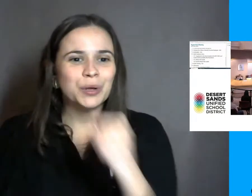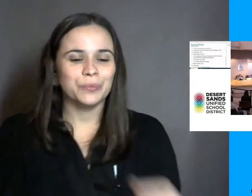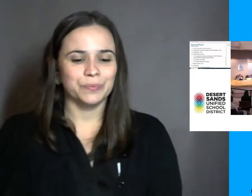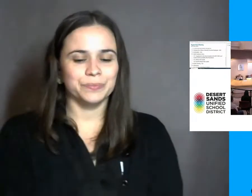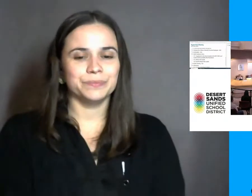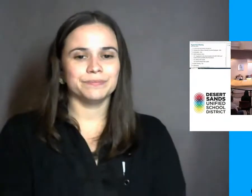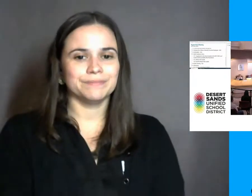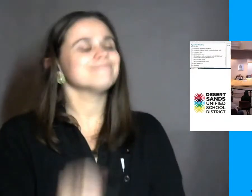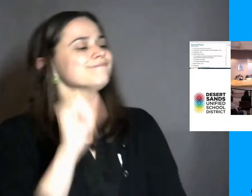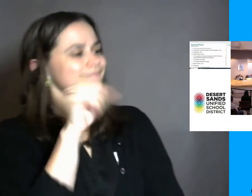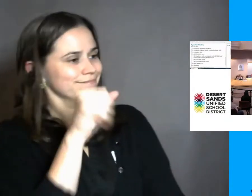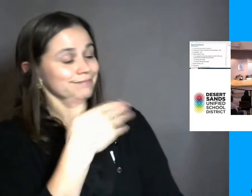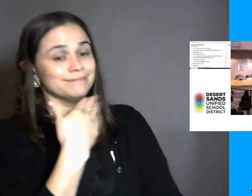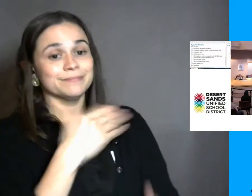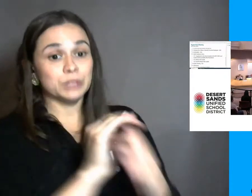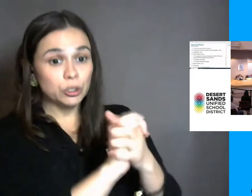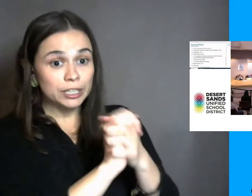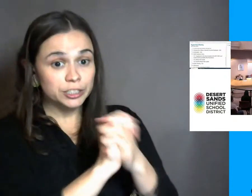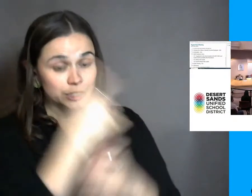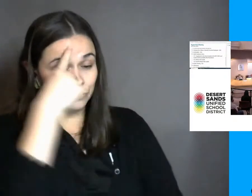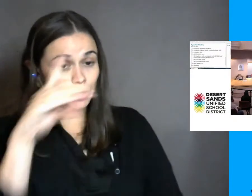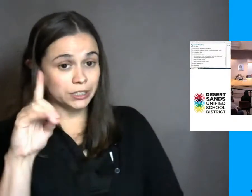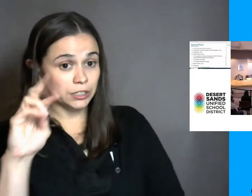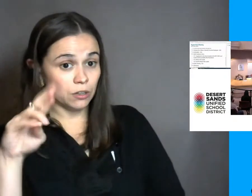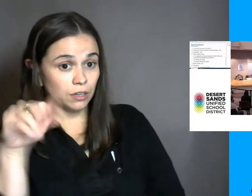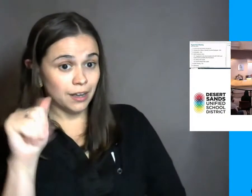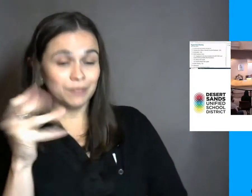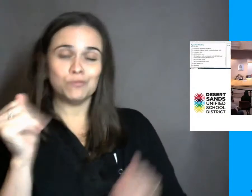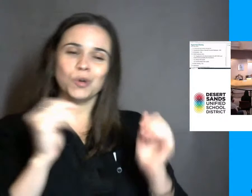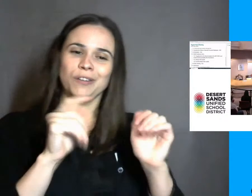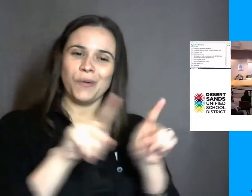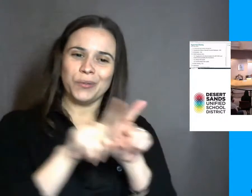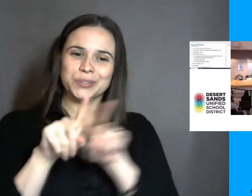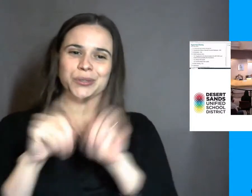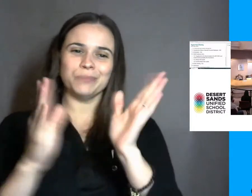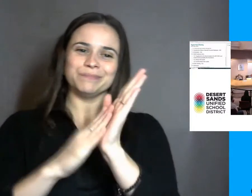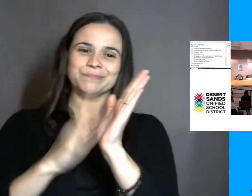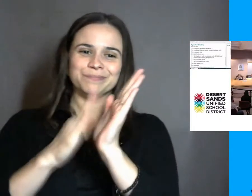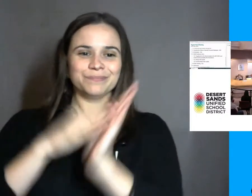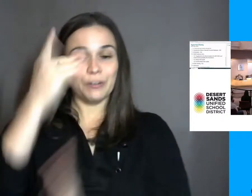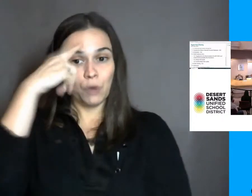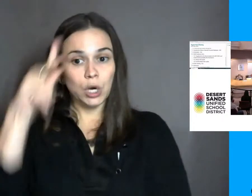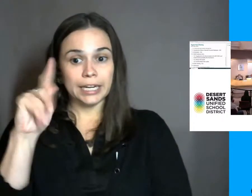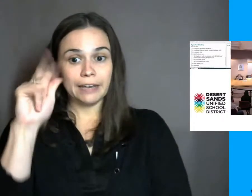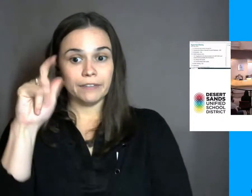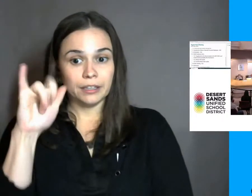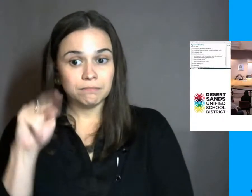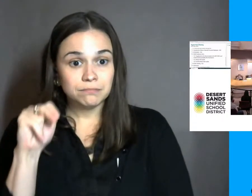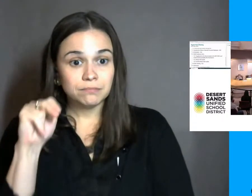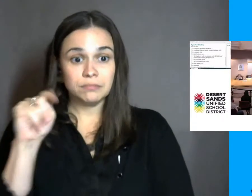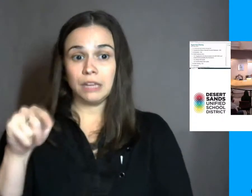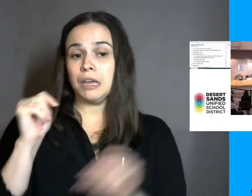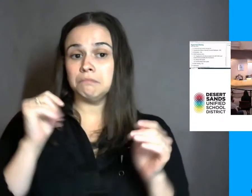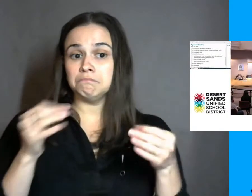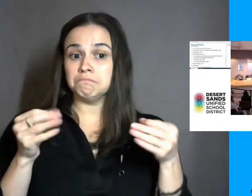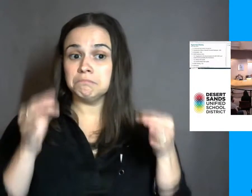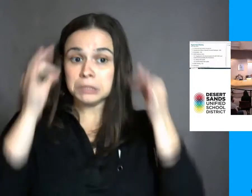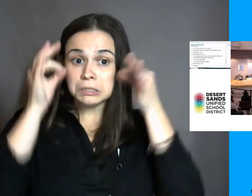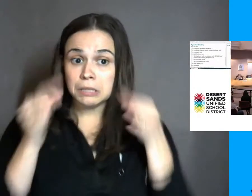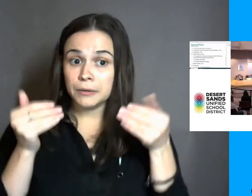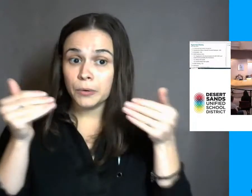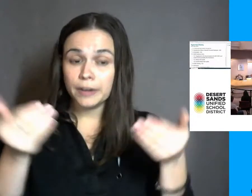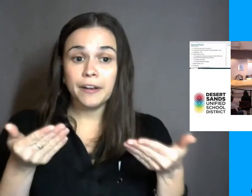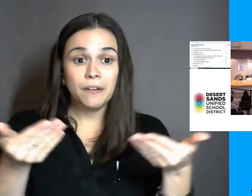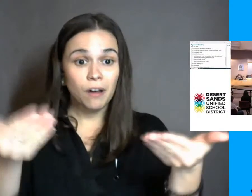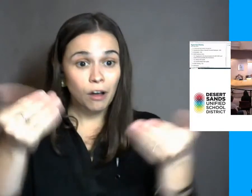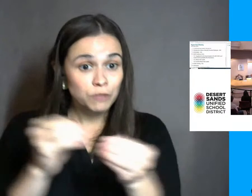Yes, congratulations to DRA. And I just want to give a shout out to Kevin, the board's vision to expand CTE offerings. It was pretty